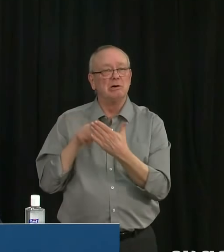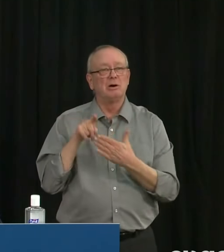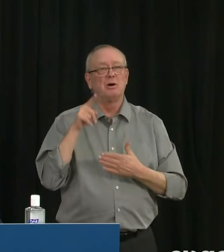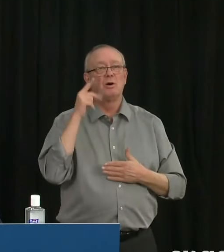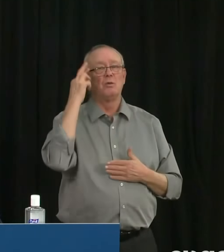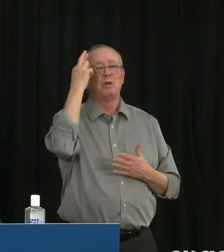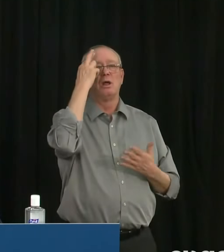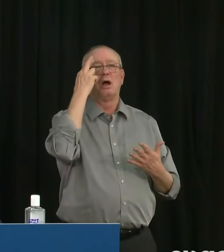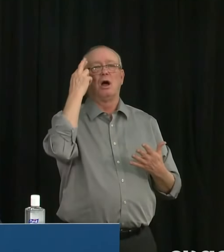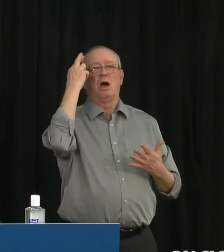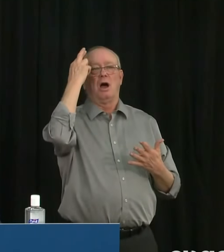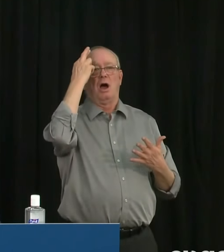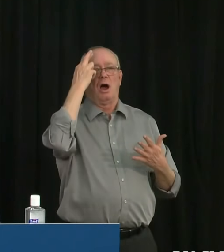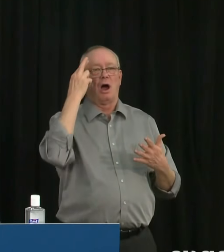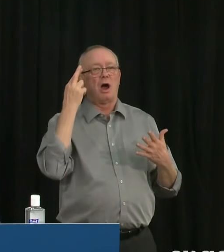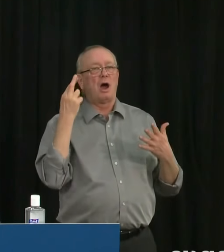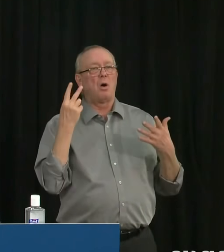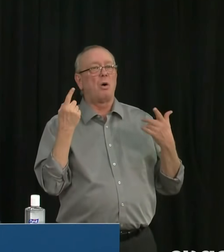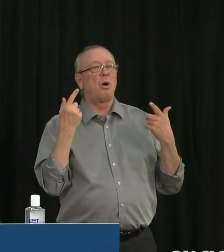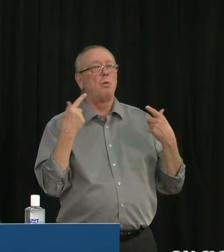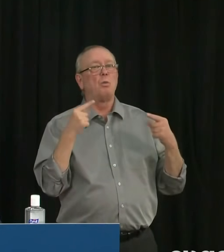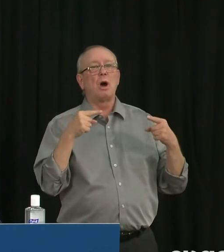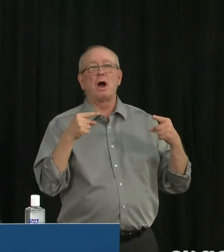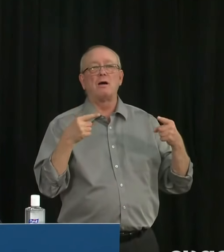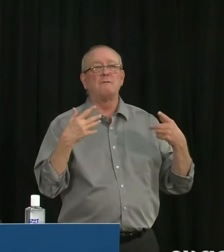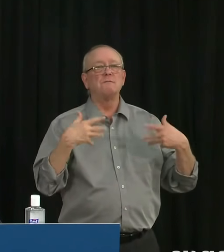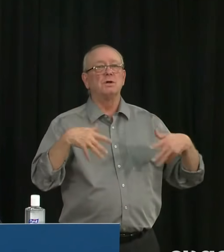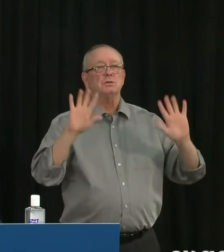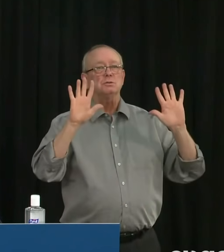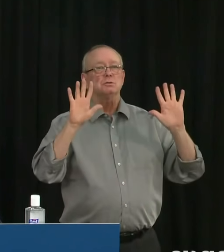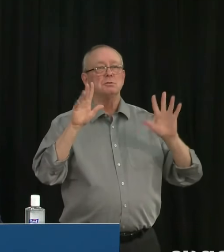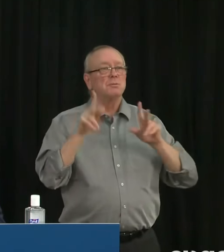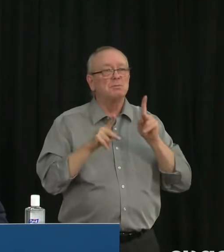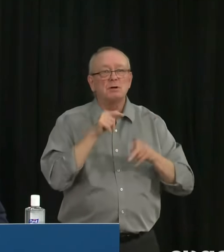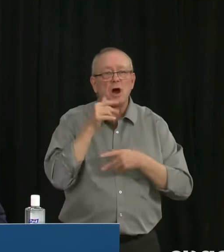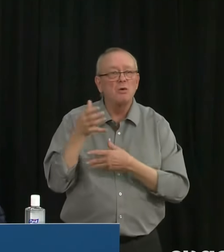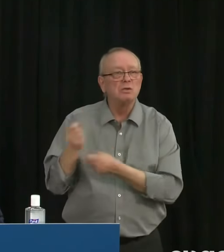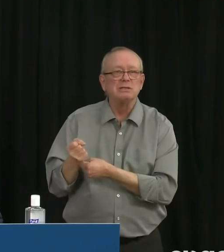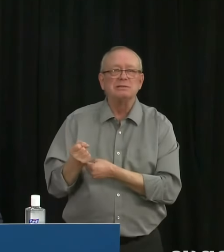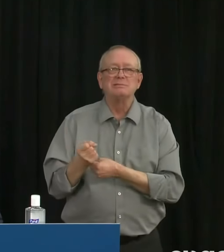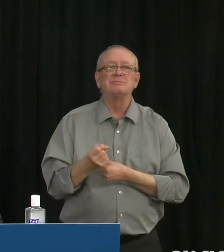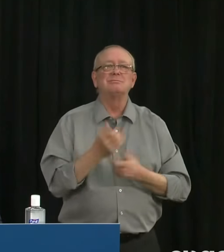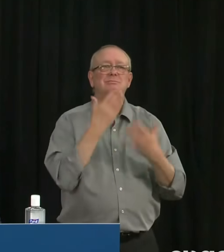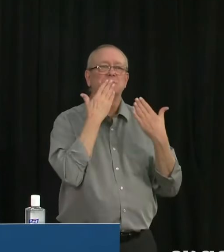to end up resulting with these types of stories, and that this ends. Thank you. Thank you, Tom.